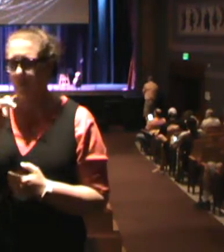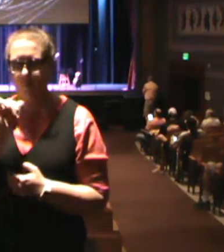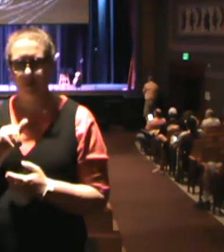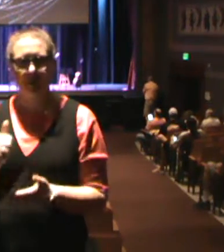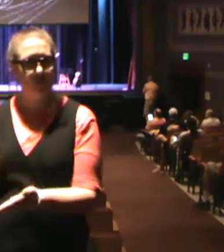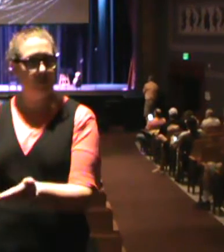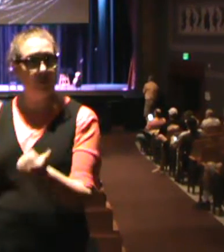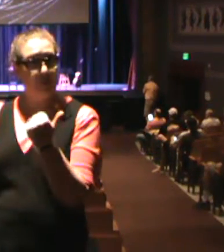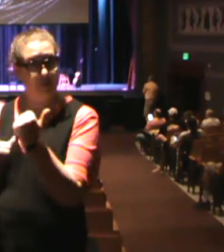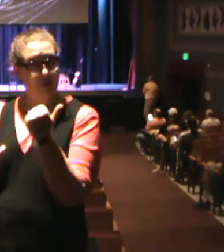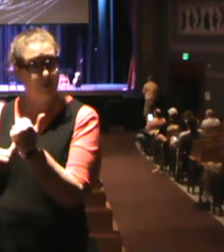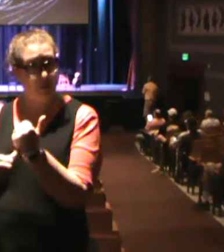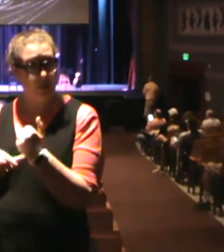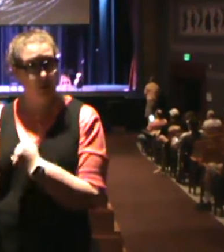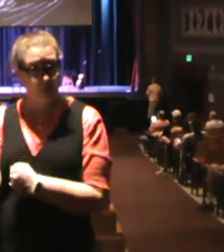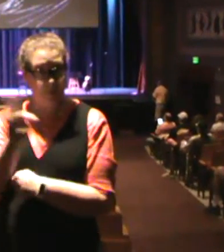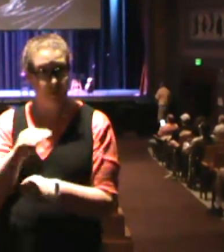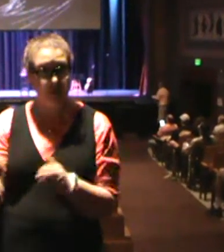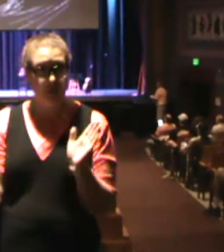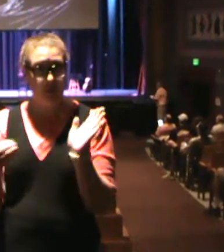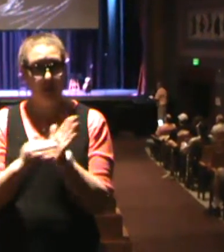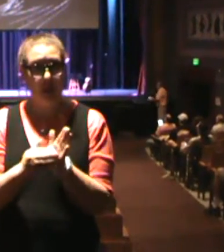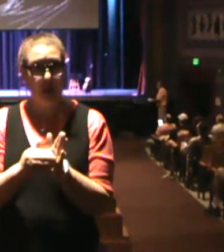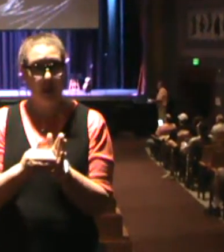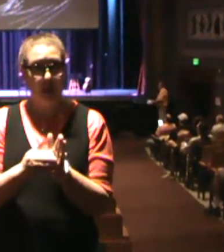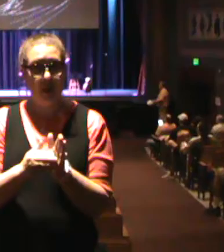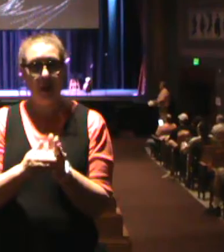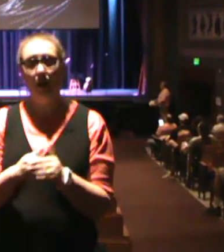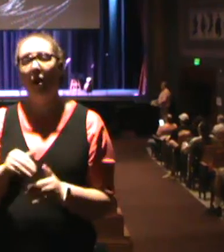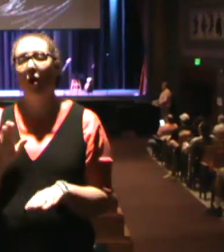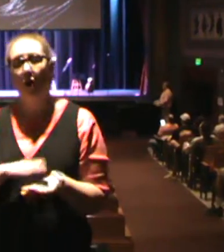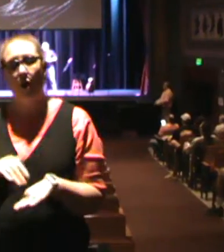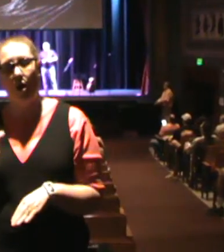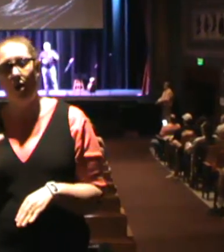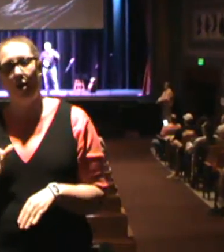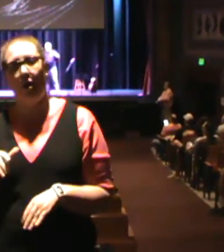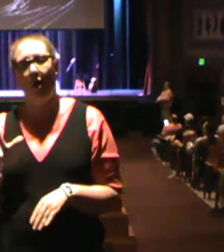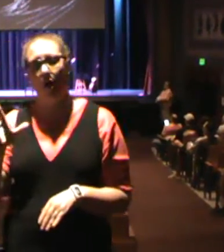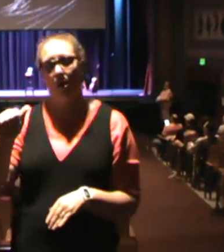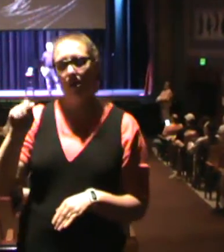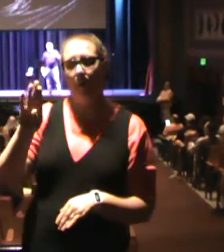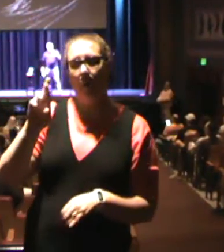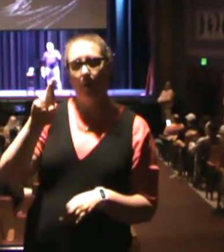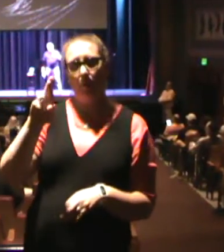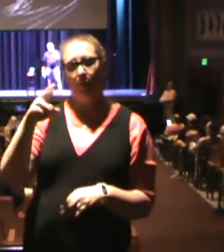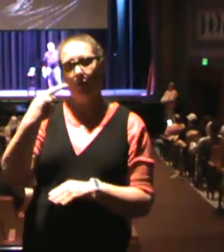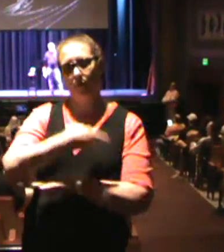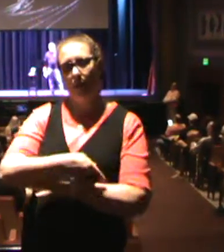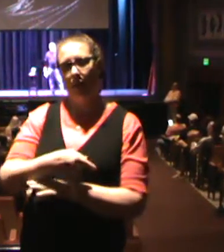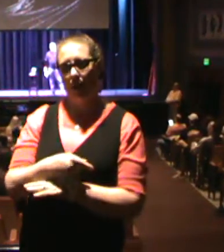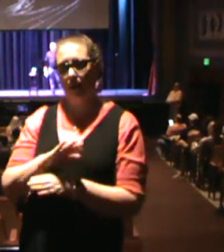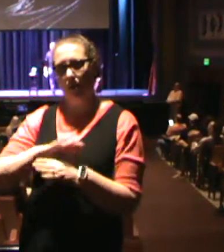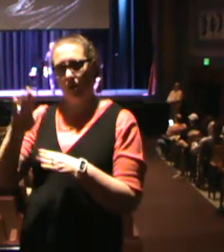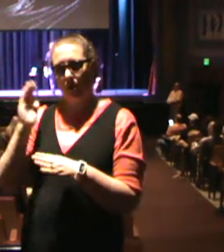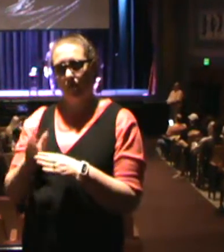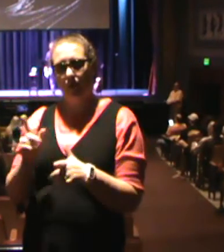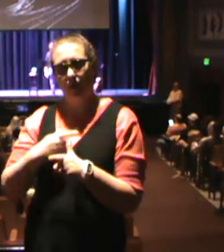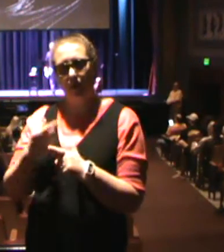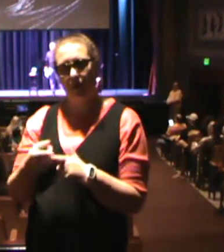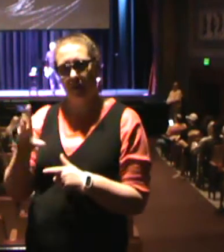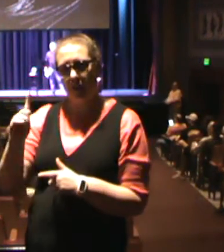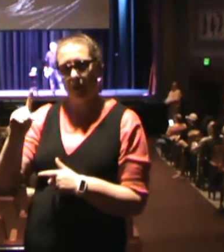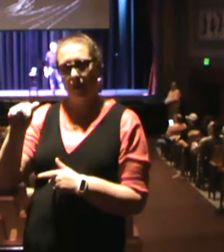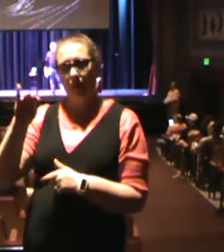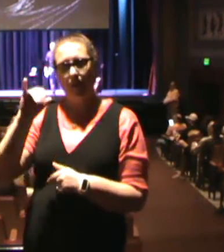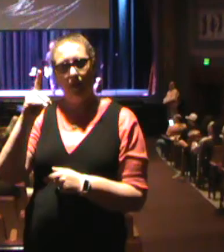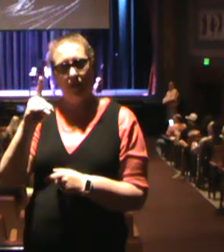be back with us on Labor Day weekend. It's always called High Attendance Sunday here. So he'll be back preaching then. And then we'll have David Mayo preaching the following